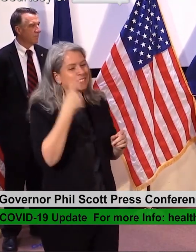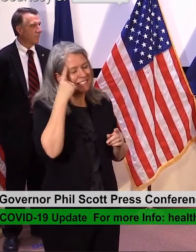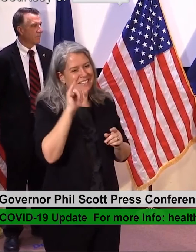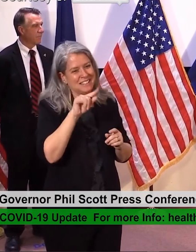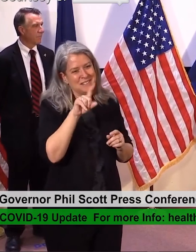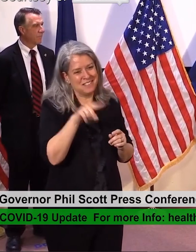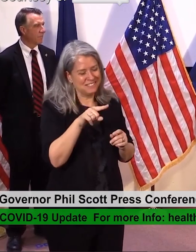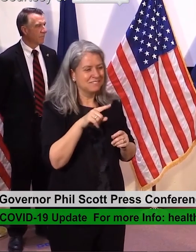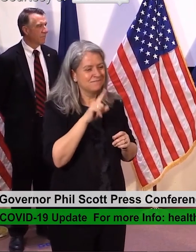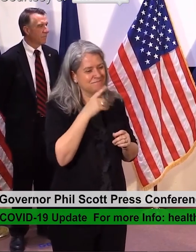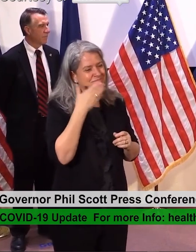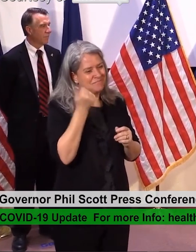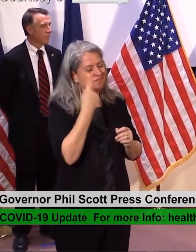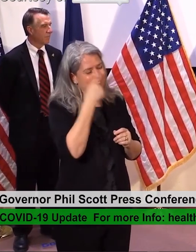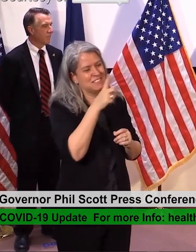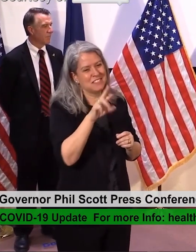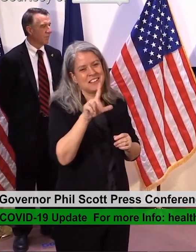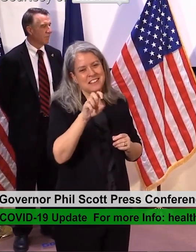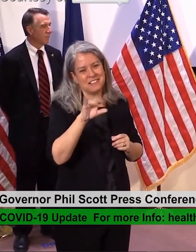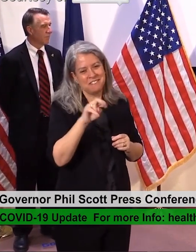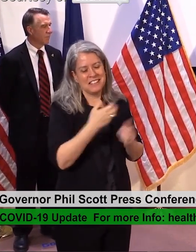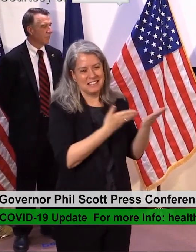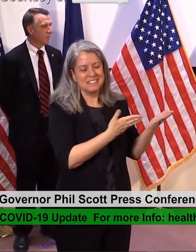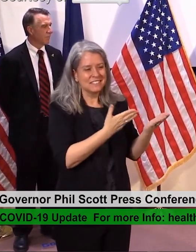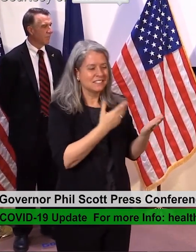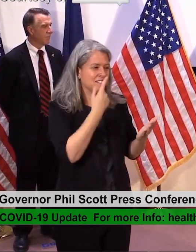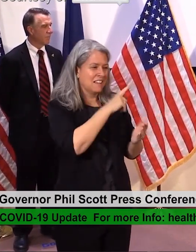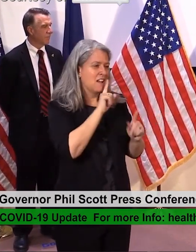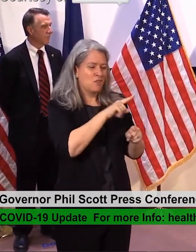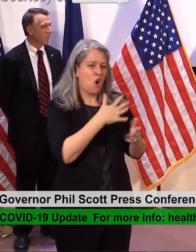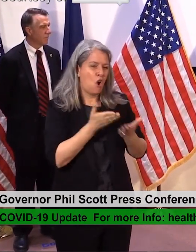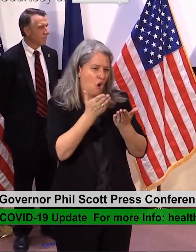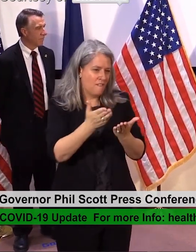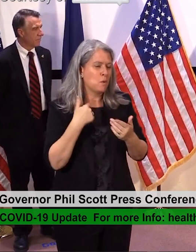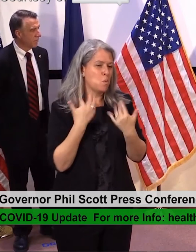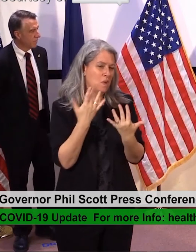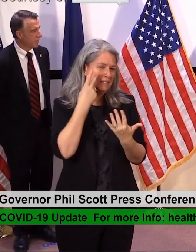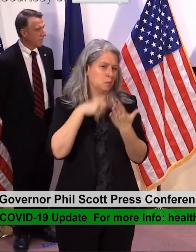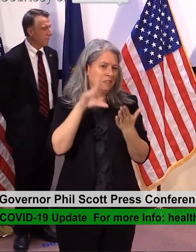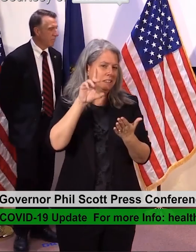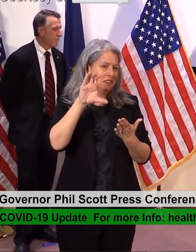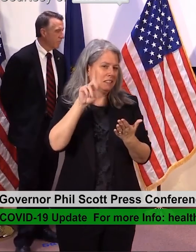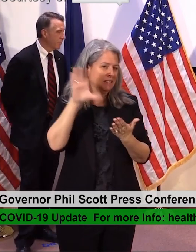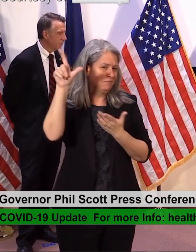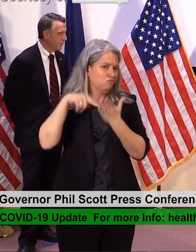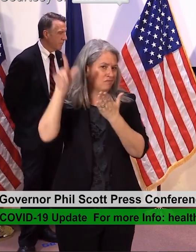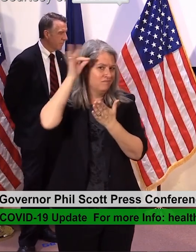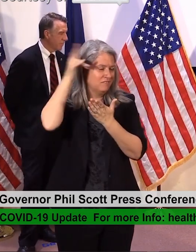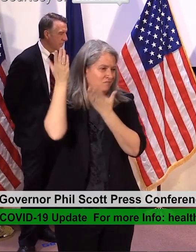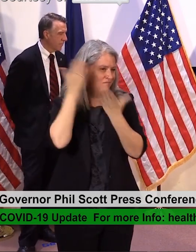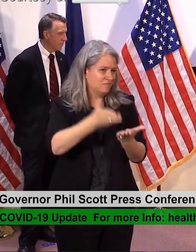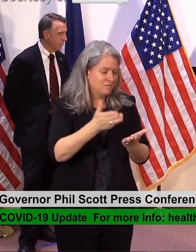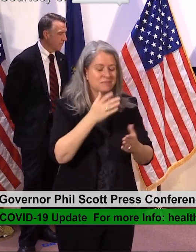I think the question probably is best put to Dr. Levine, and with the answer he's already offered, which is we're awaiting the CDC guidance. And again,